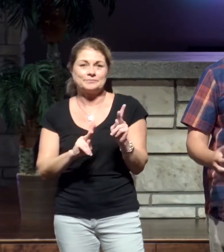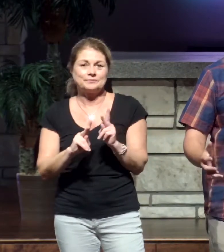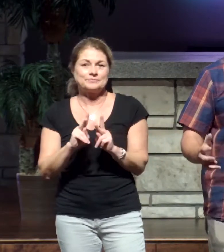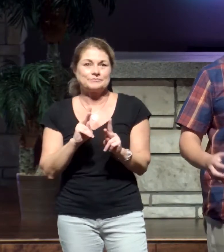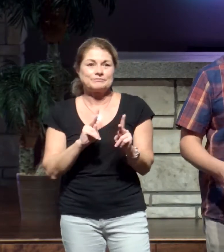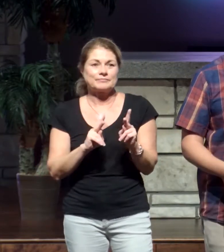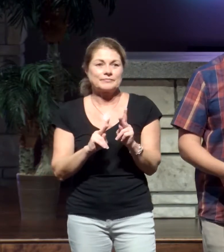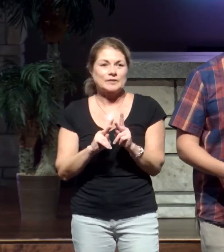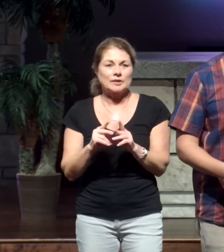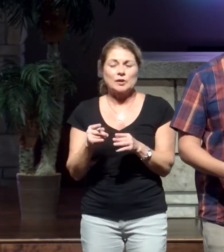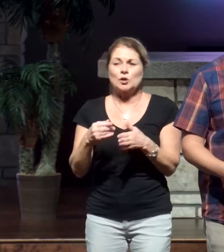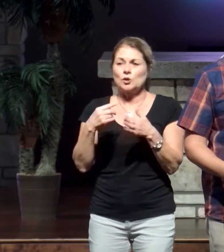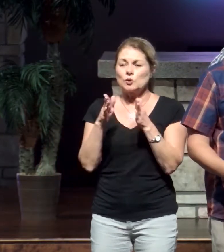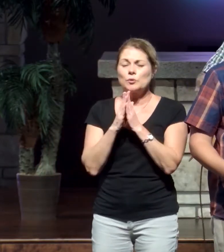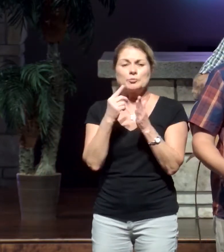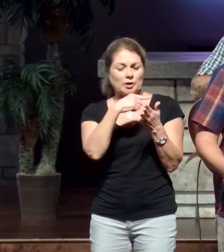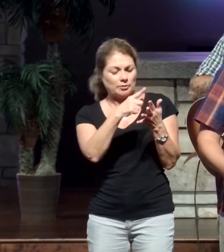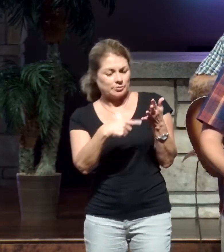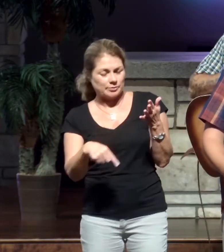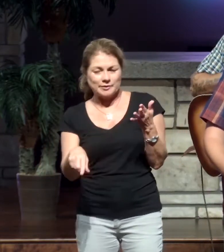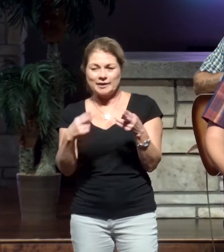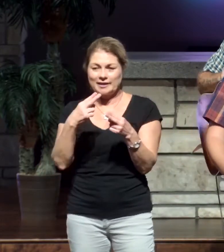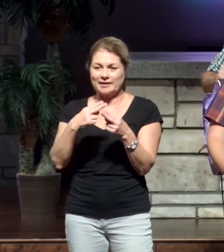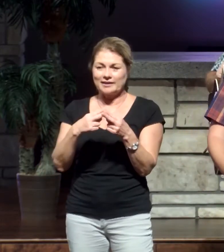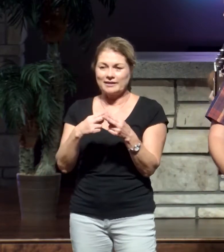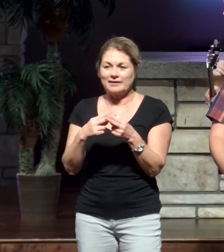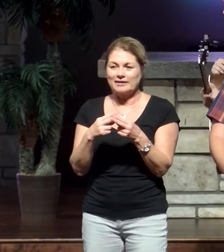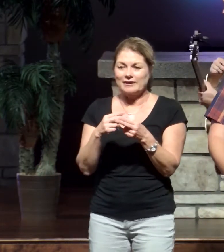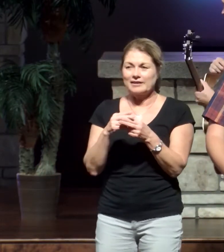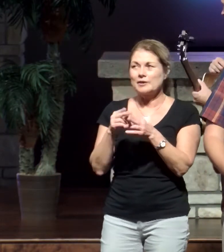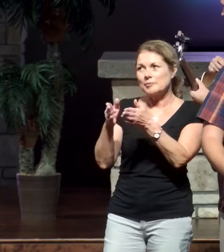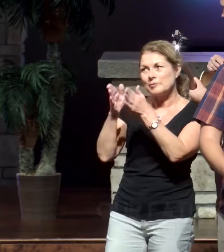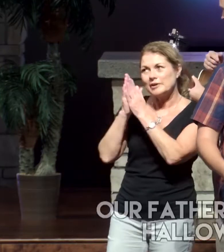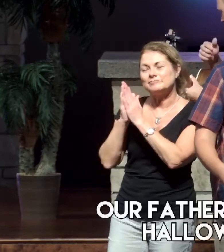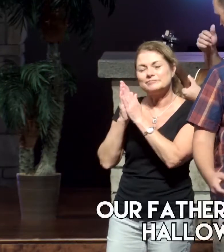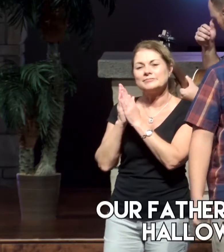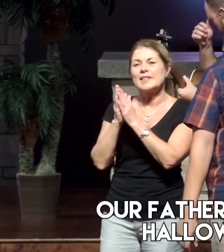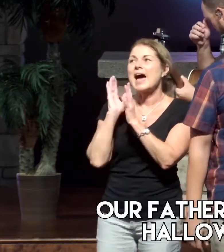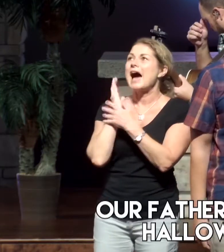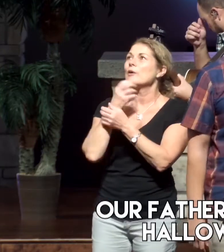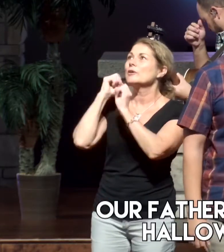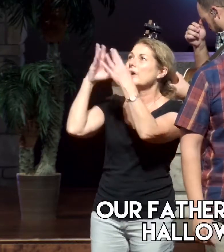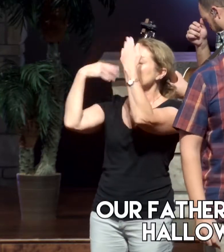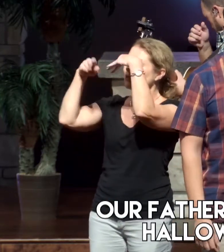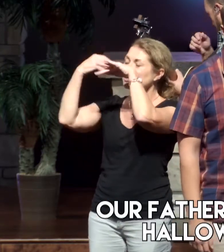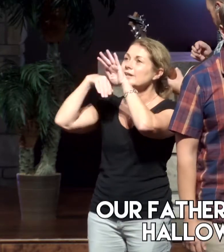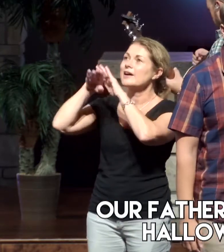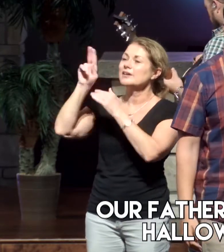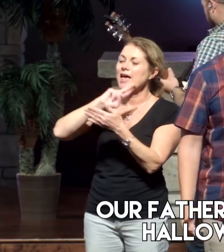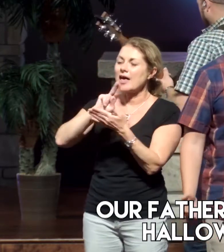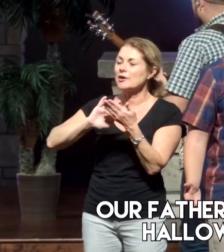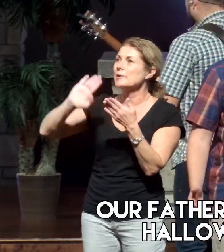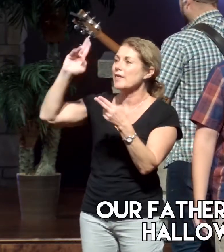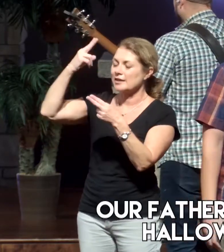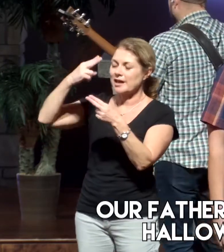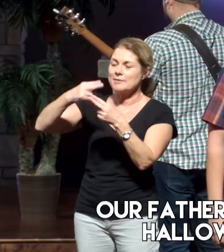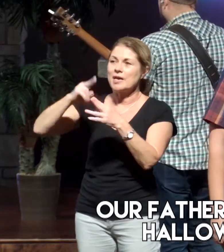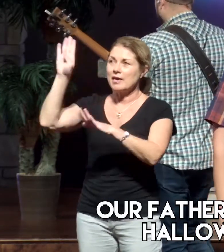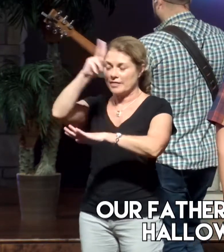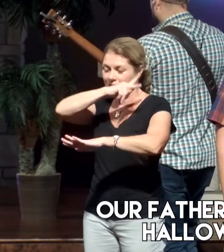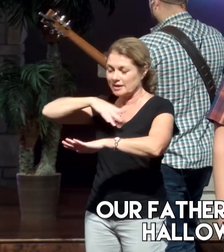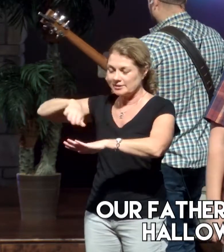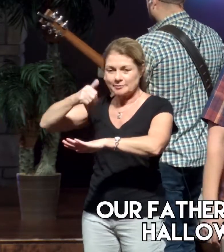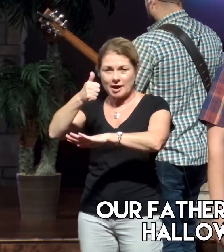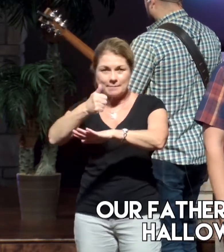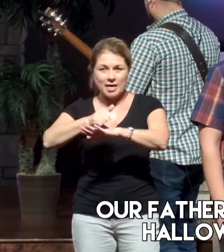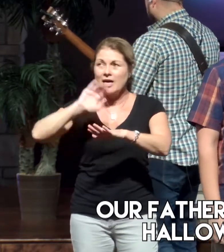pray these things by praying the prayer that you taught us to pray. Our Father, who art in heaven, hallowed be thy name.